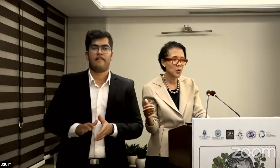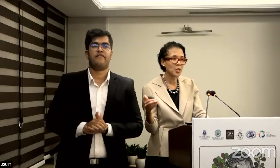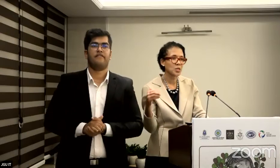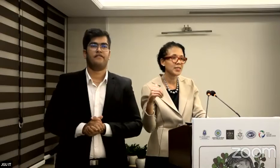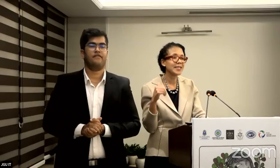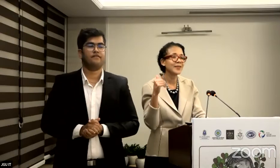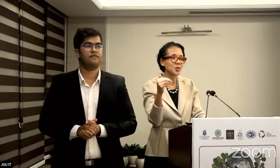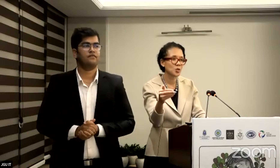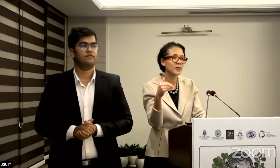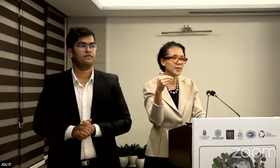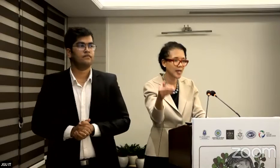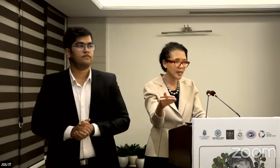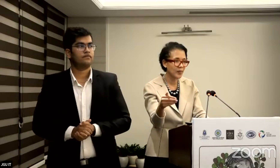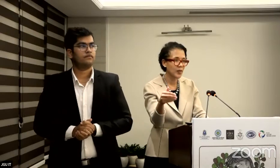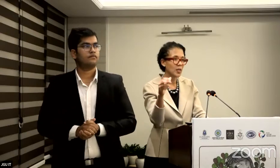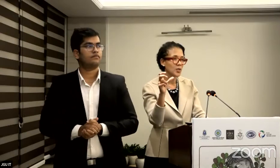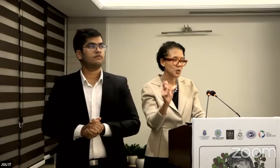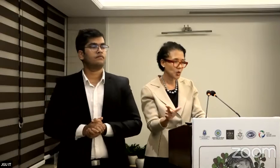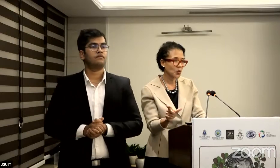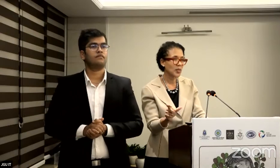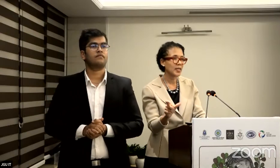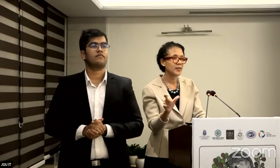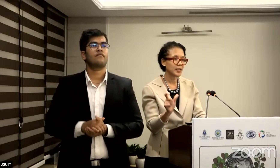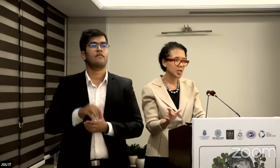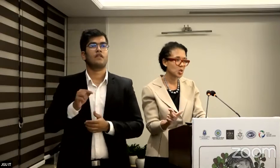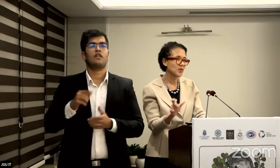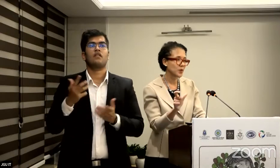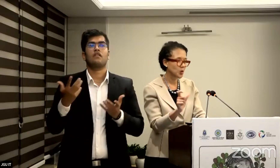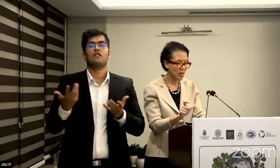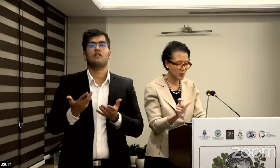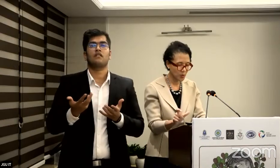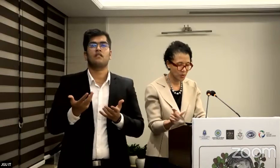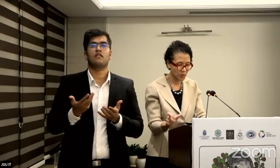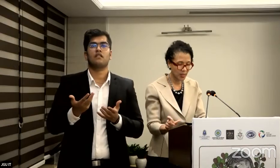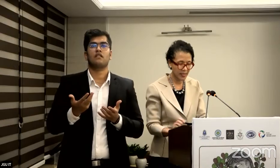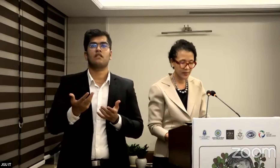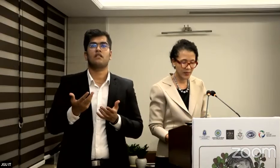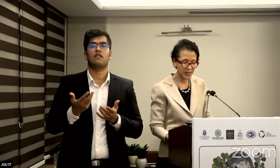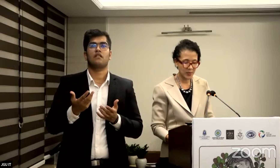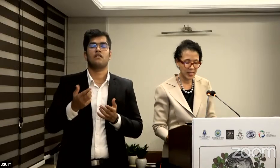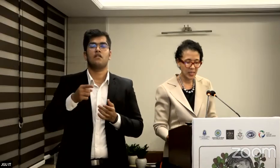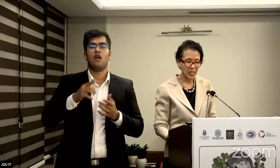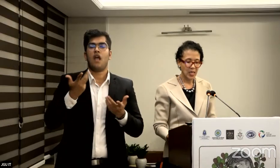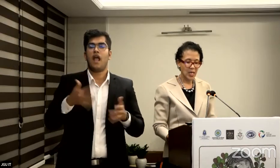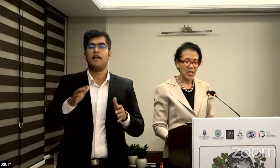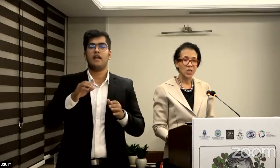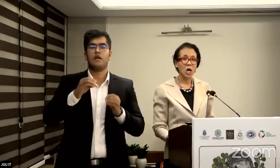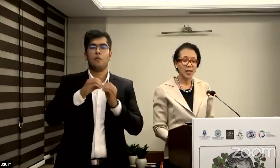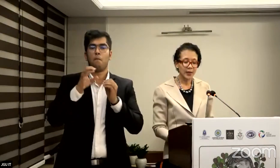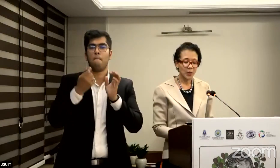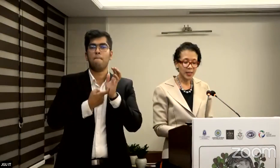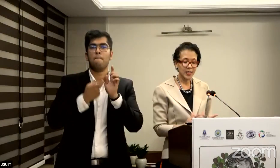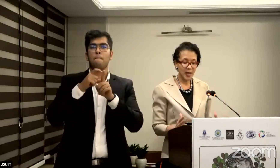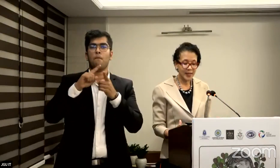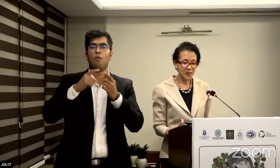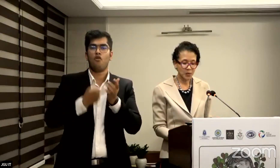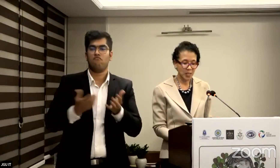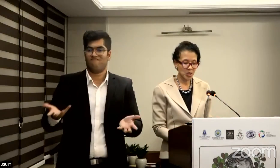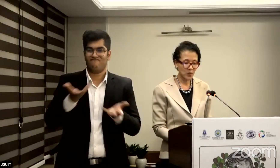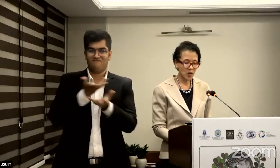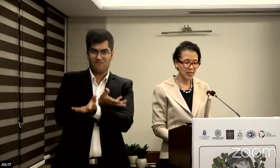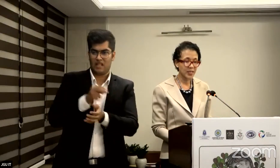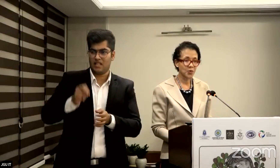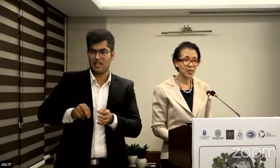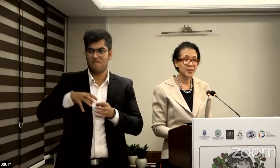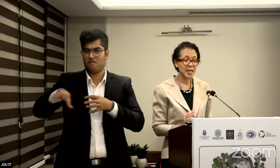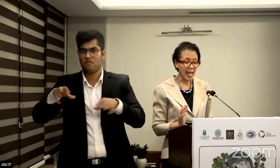regulation project in the service of securing the conditions for cross-border trade and investment, calling for expansive protection